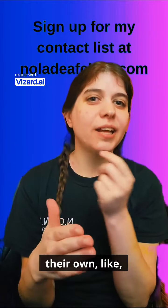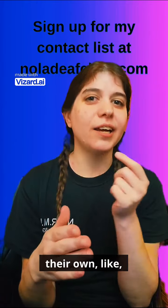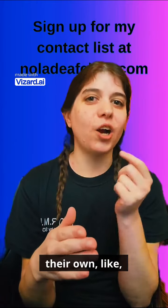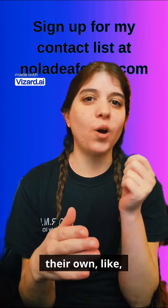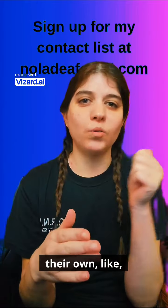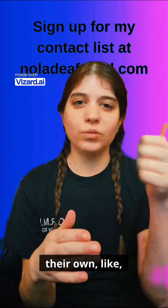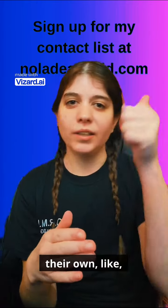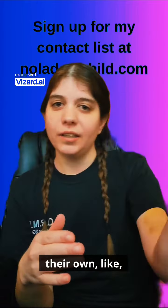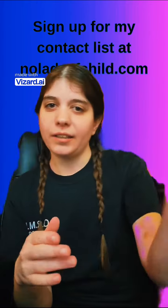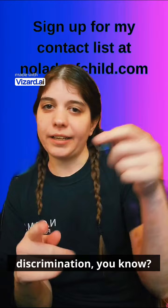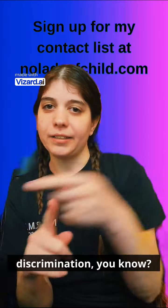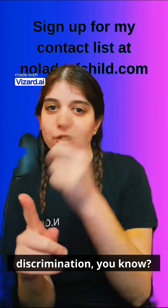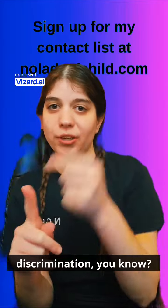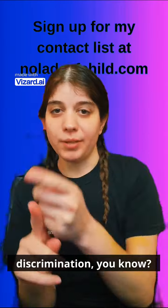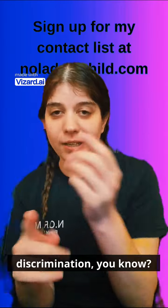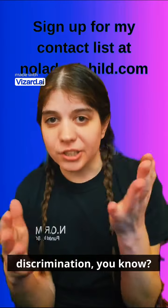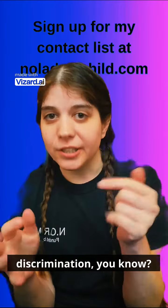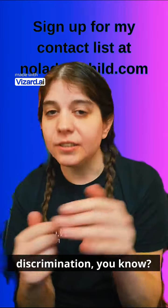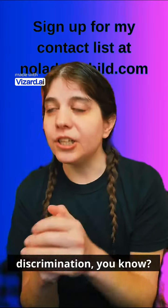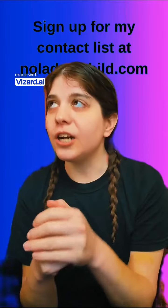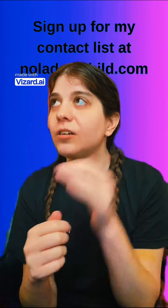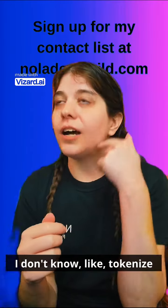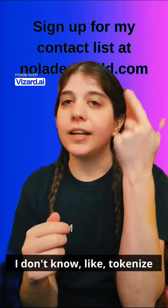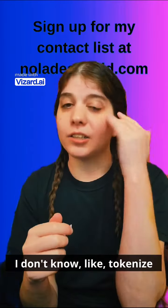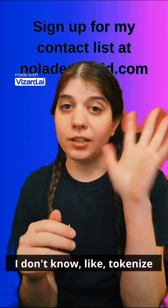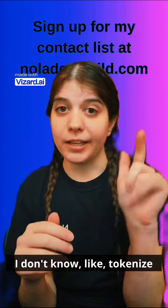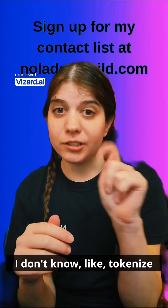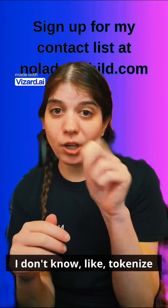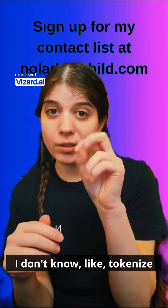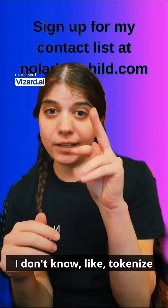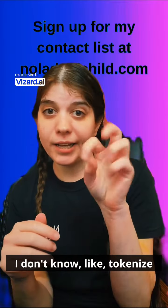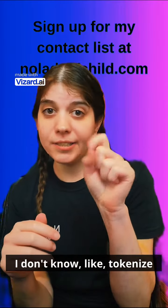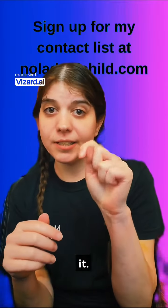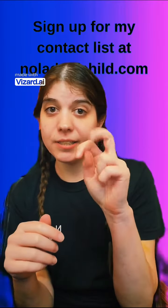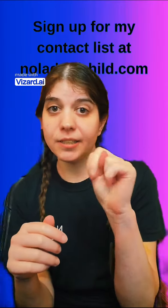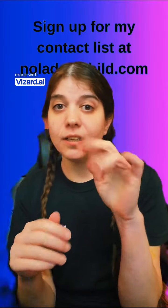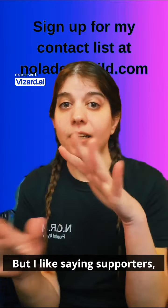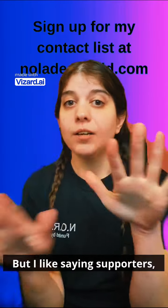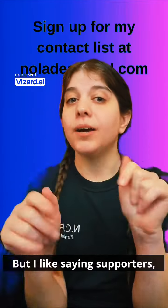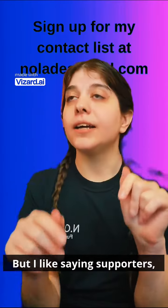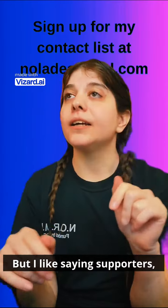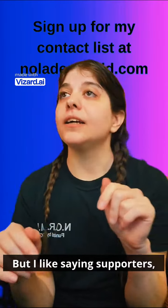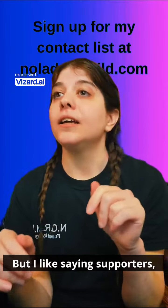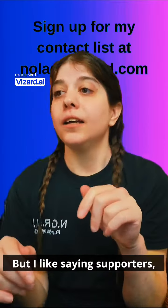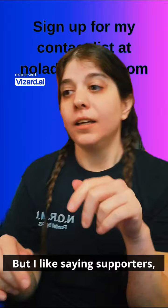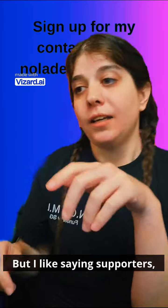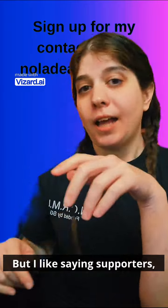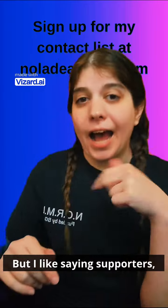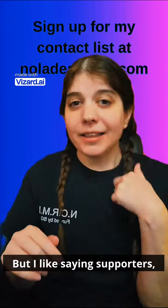their own discrimination, I don't know, tokenize it. But I